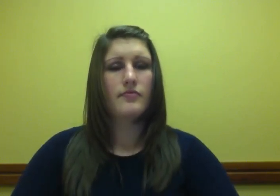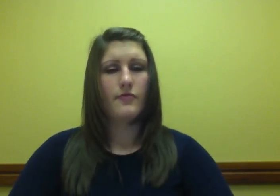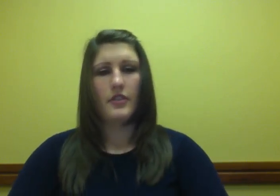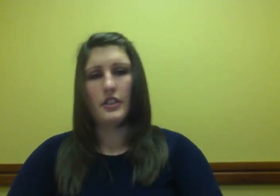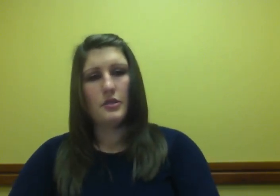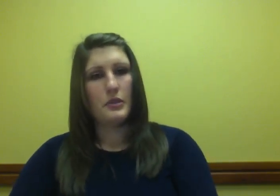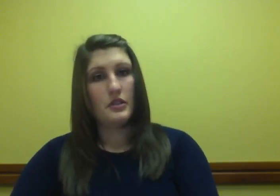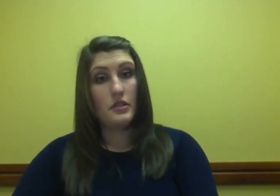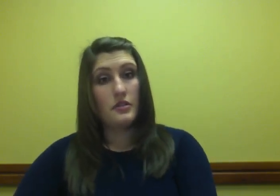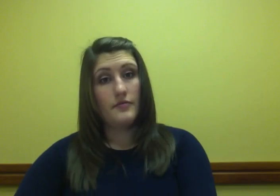I think you're spelling.